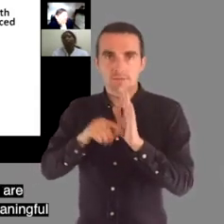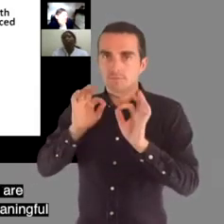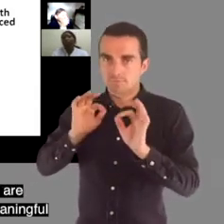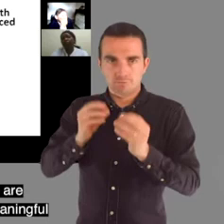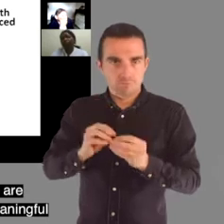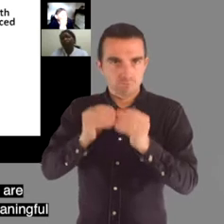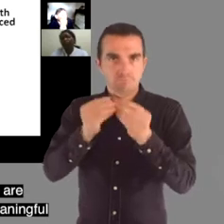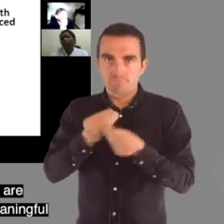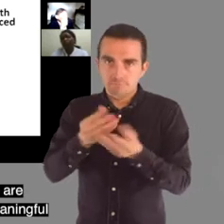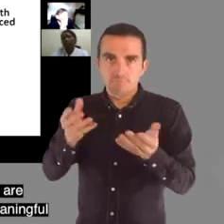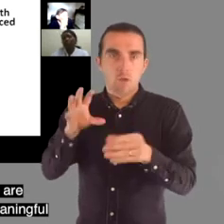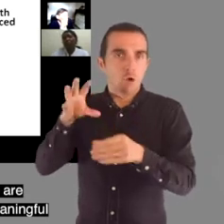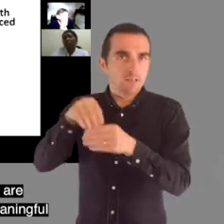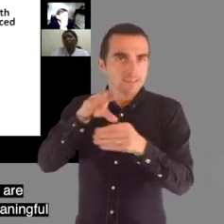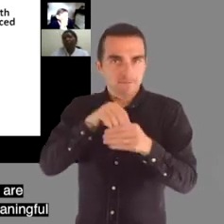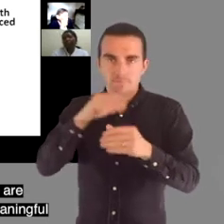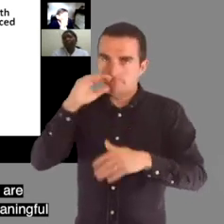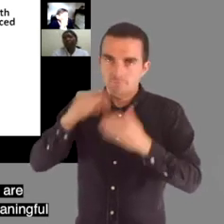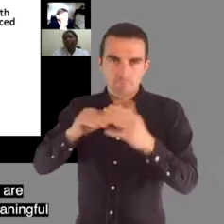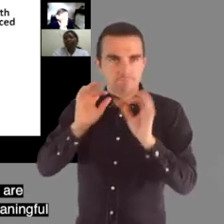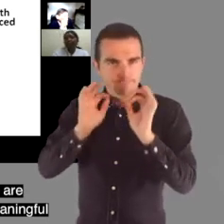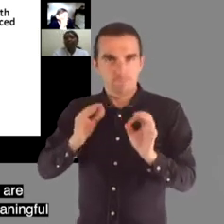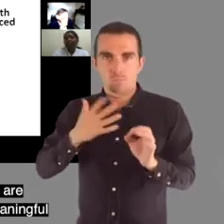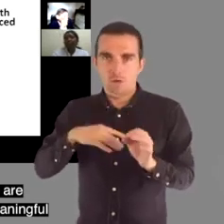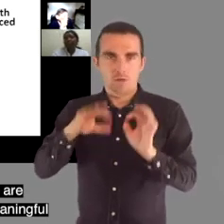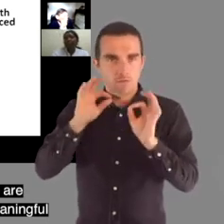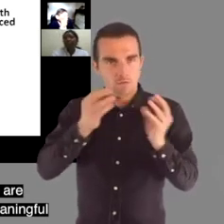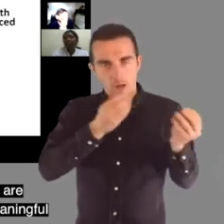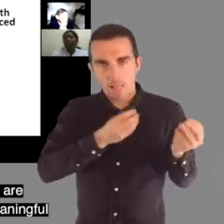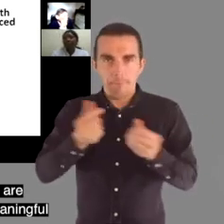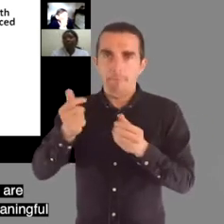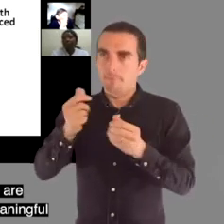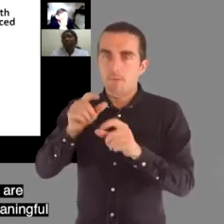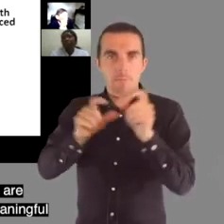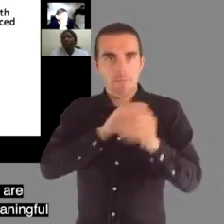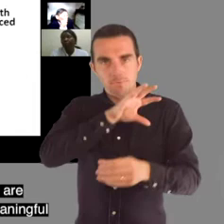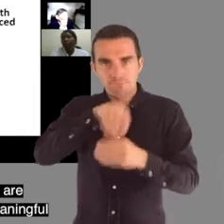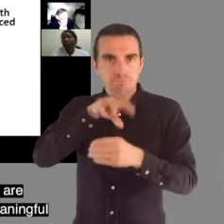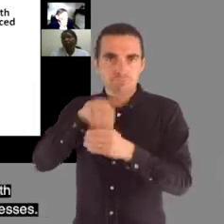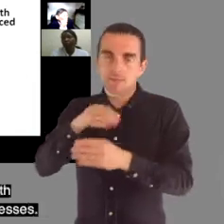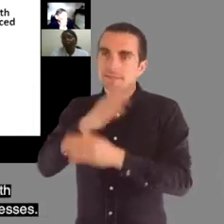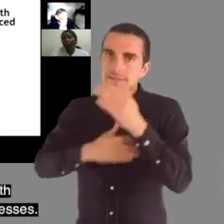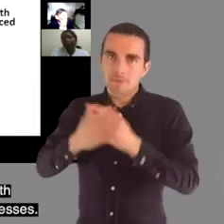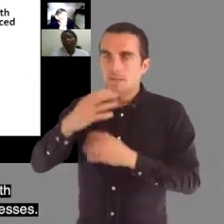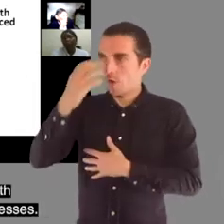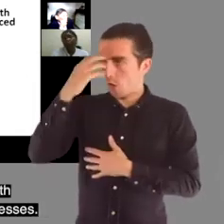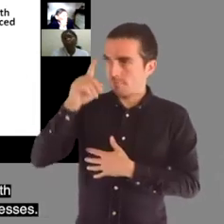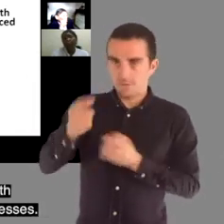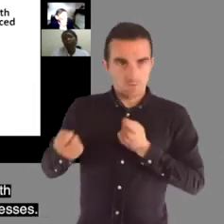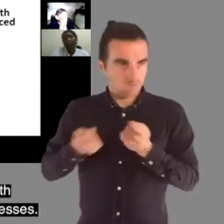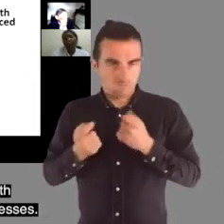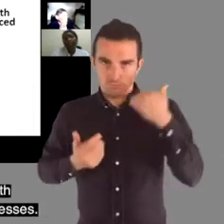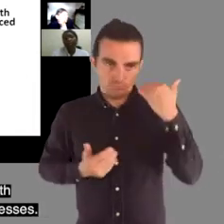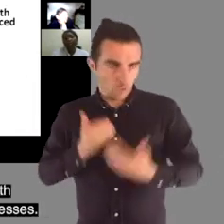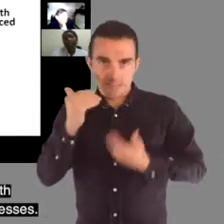that laws and policies developed are inclusive, as well as ensuring meaningful participation of